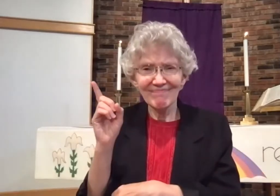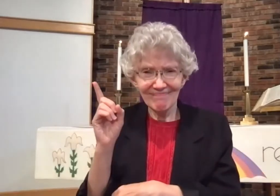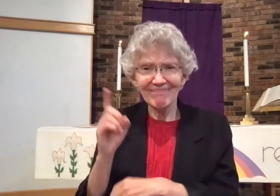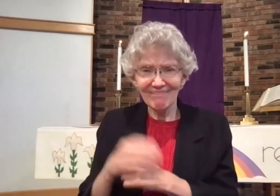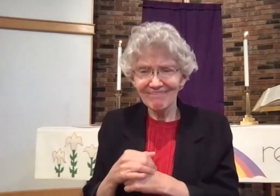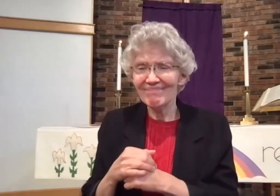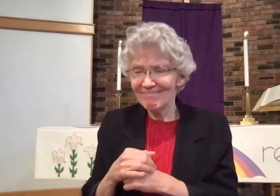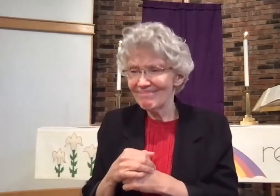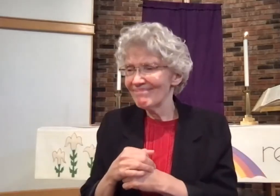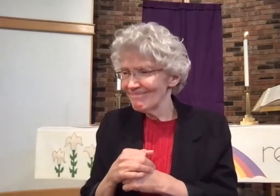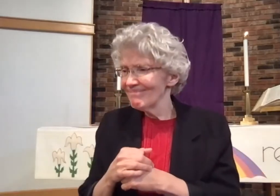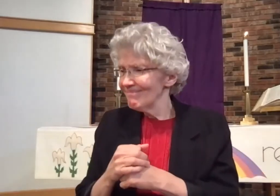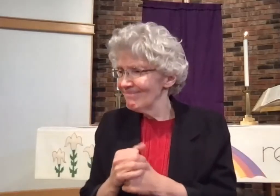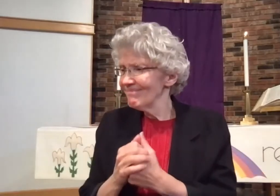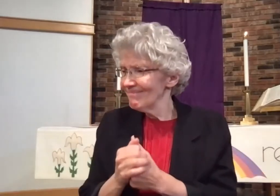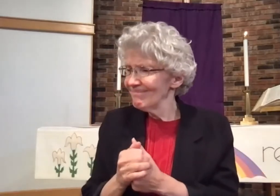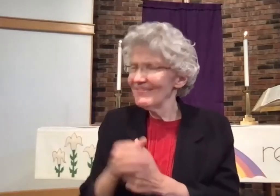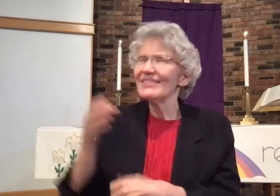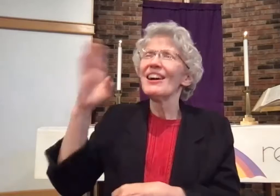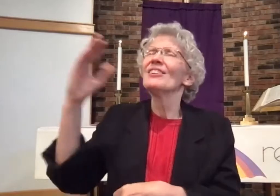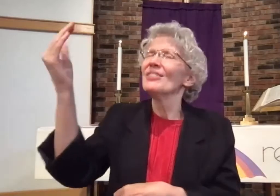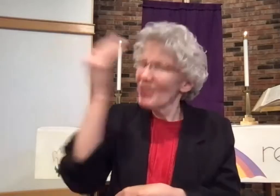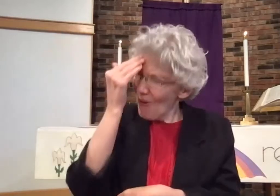And it reminds me of how God is with us.